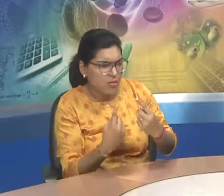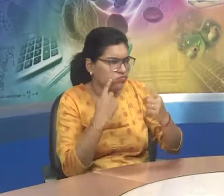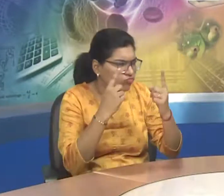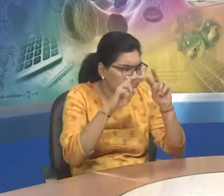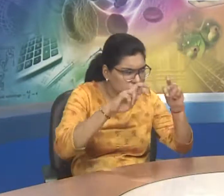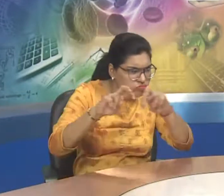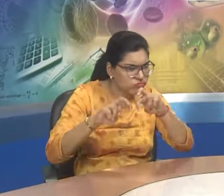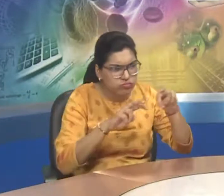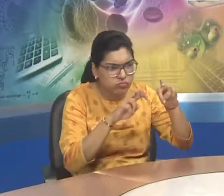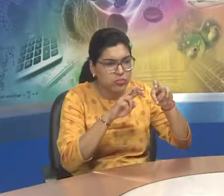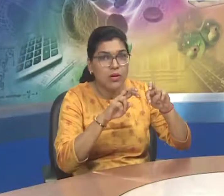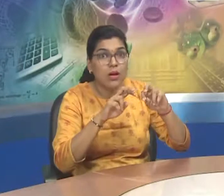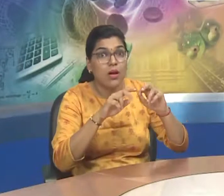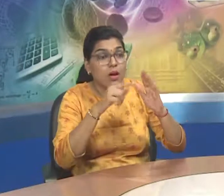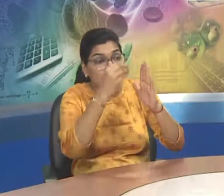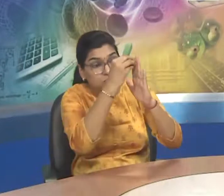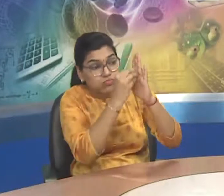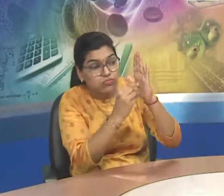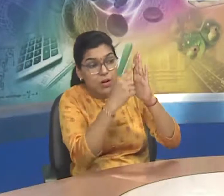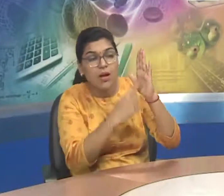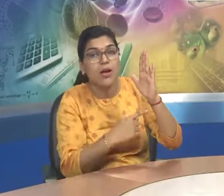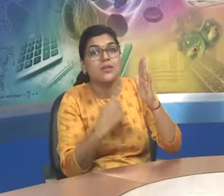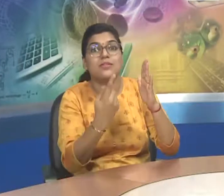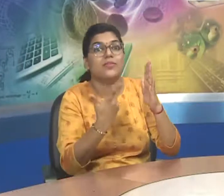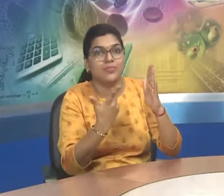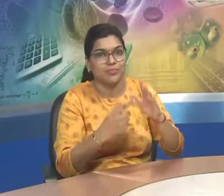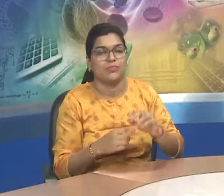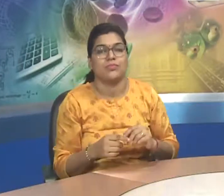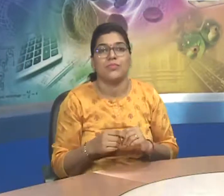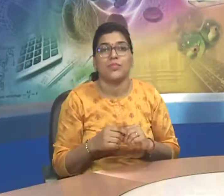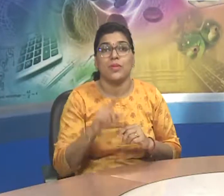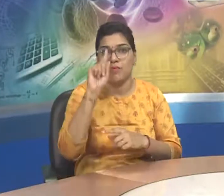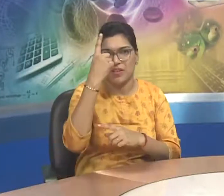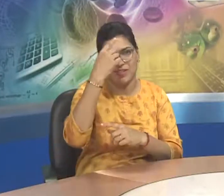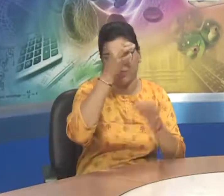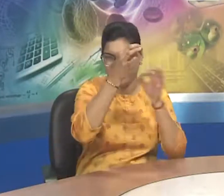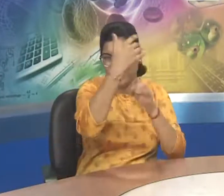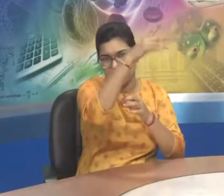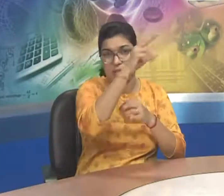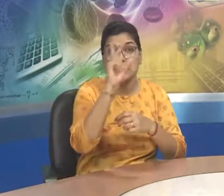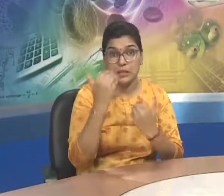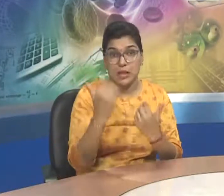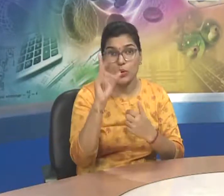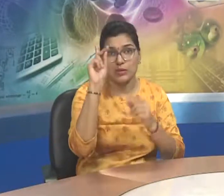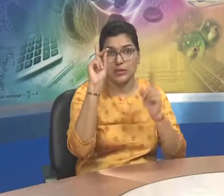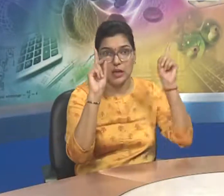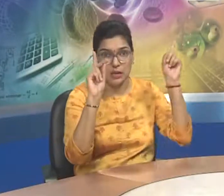First, Abscess,